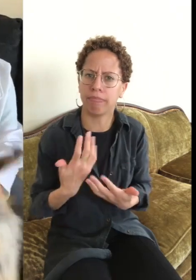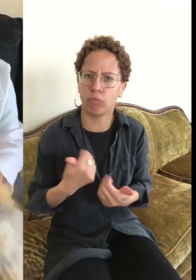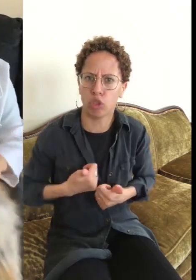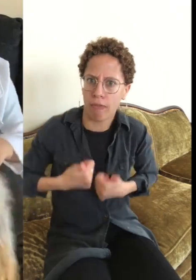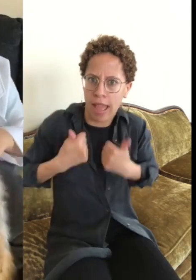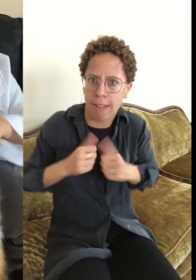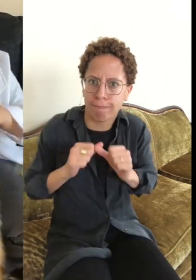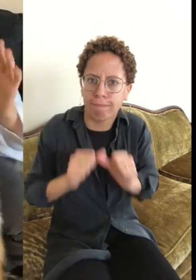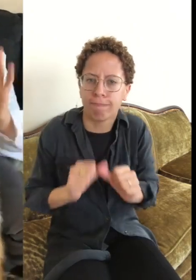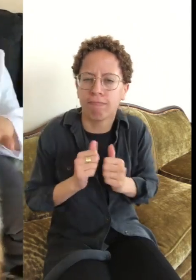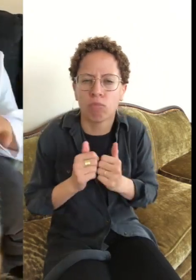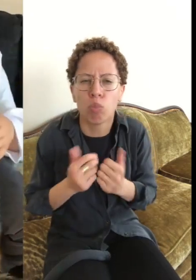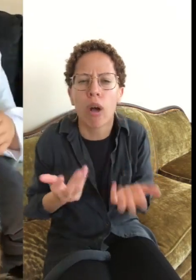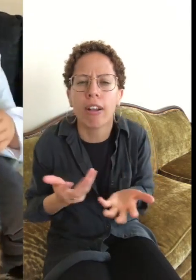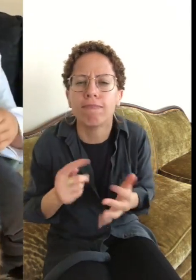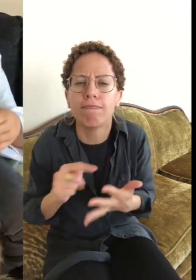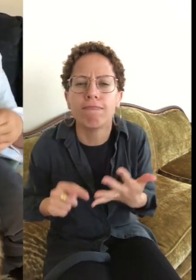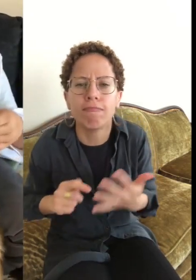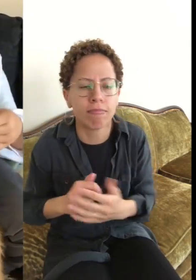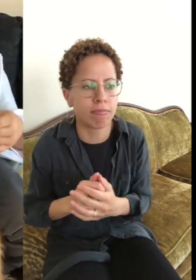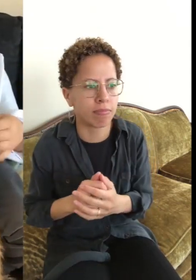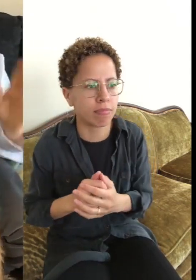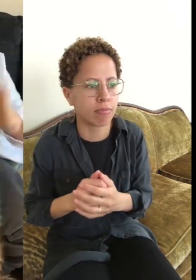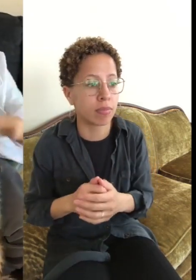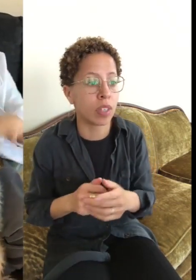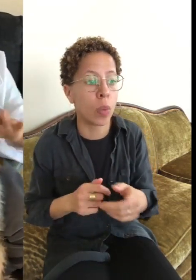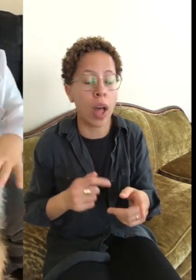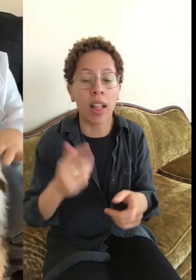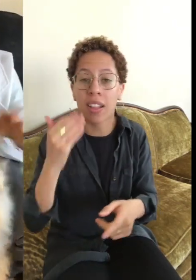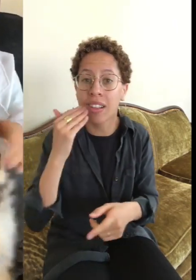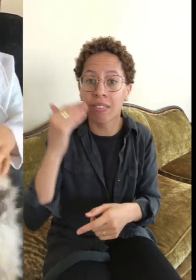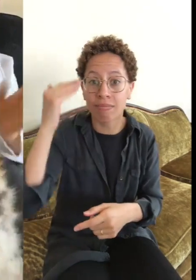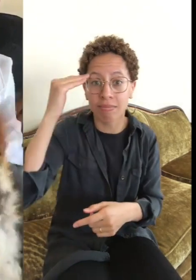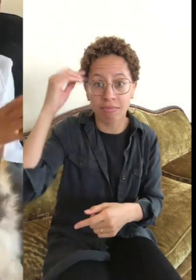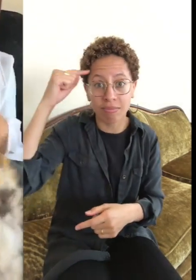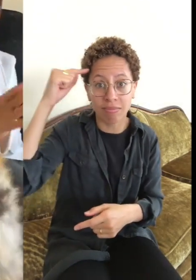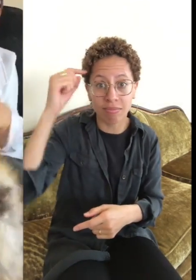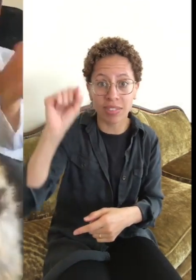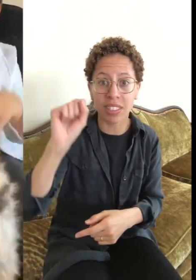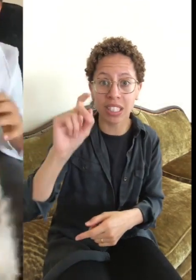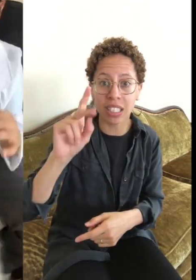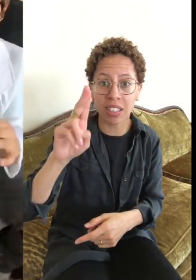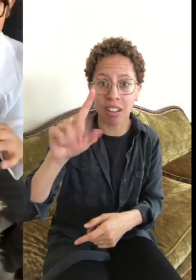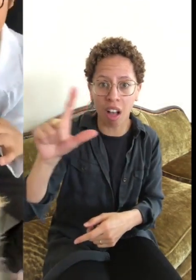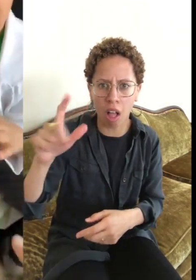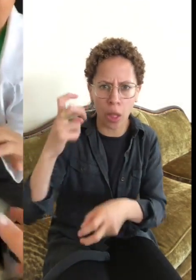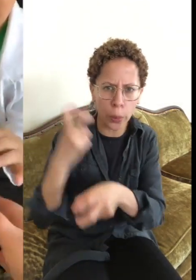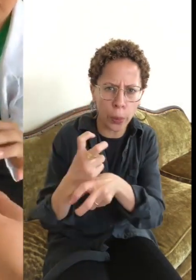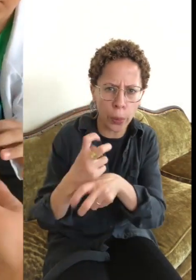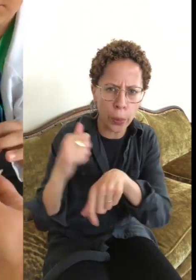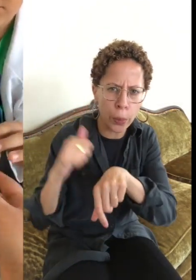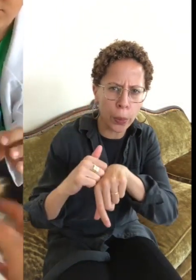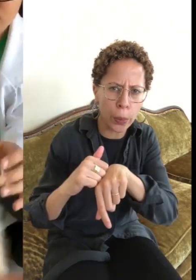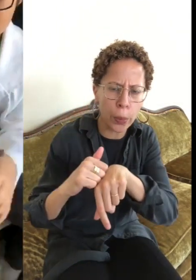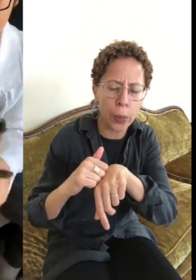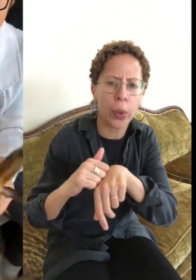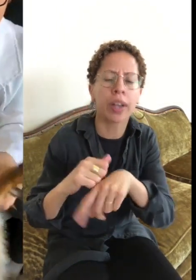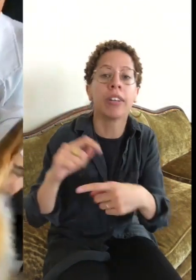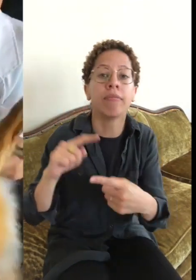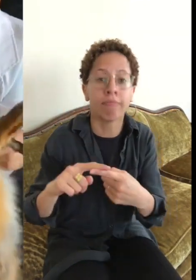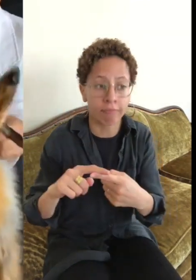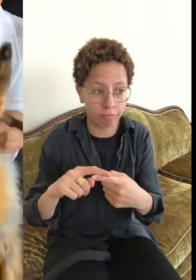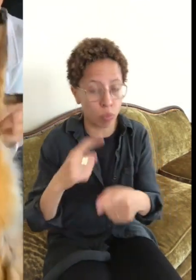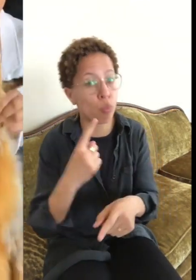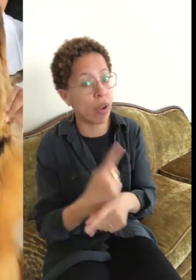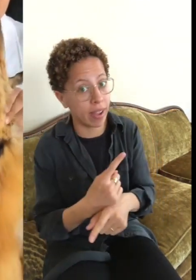They have a hard skull, I can already notice. Yeah, they do. And they eat meat. And even though we don't have the skull here,